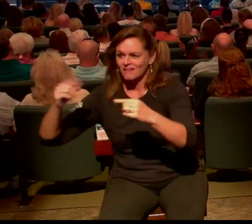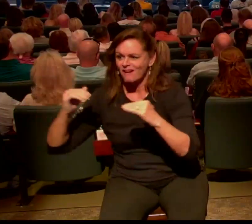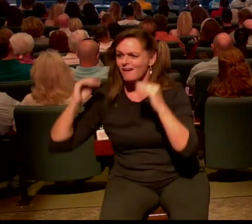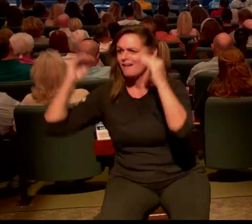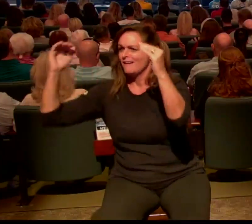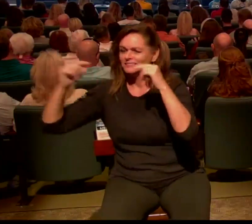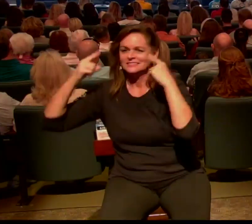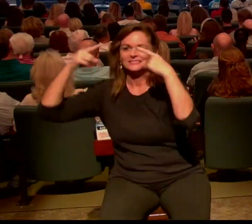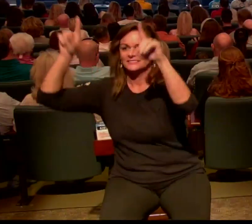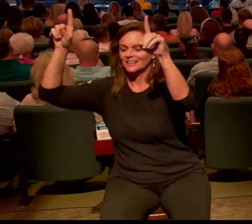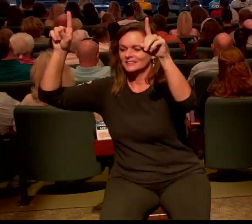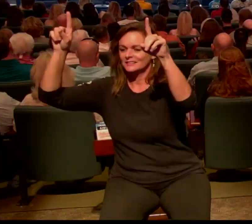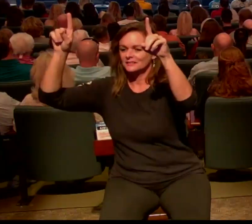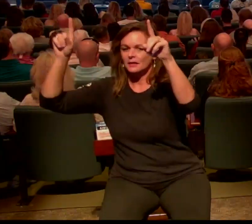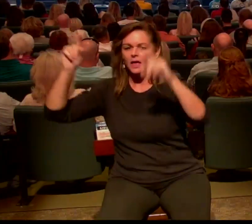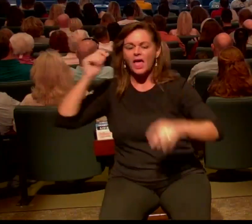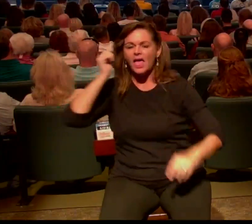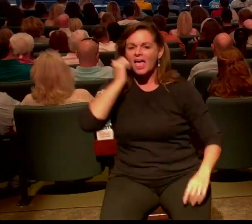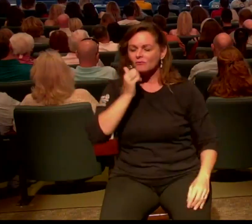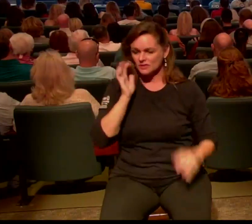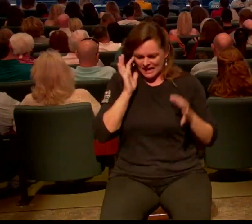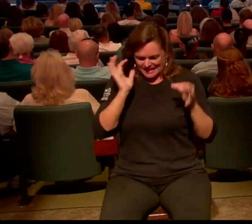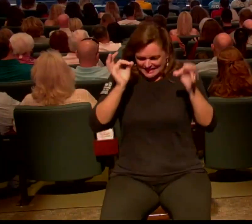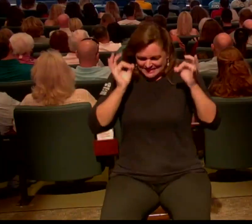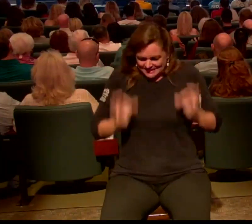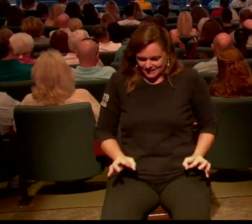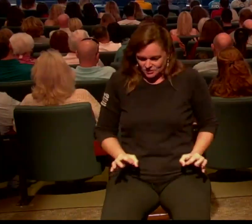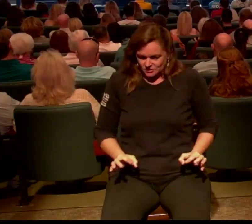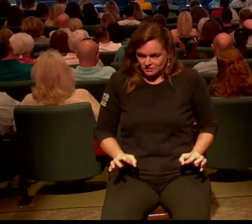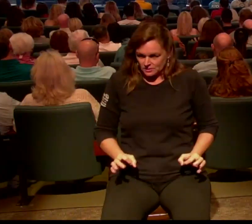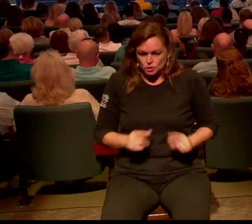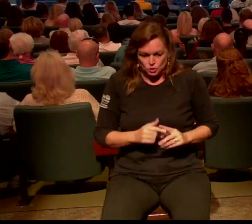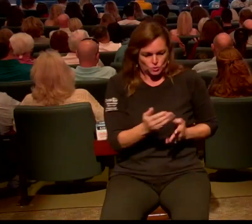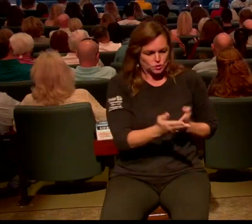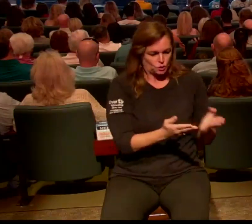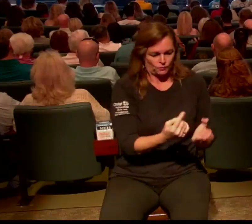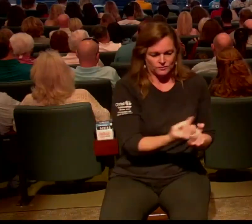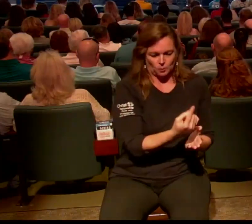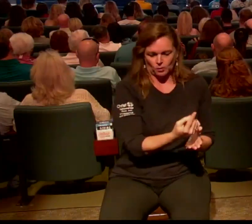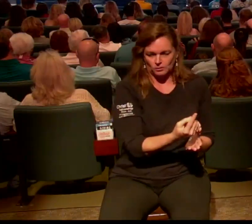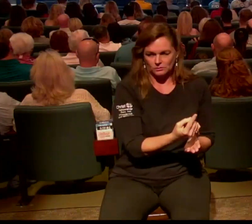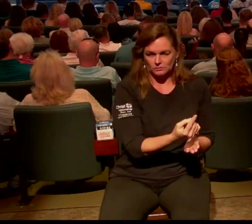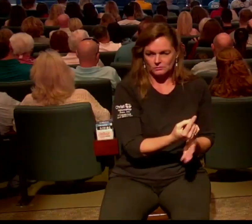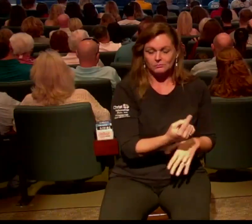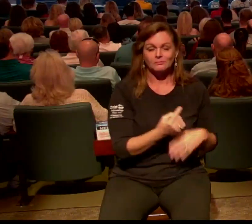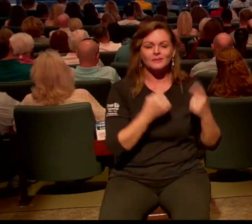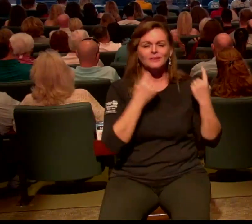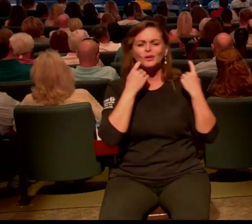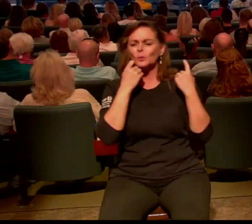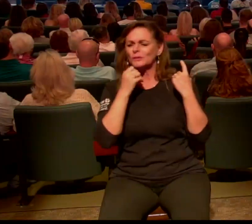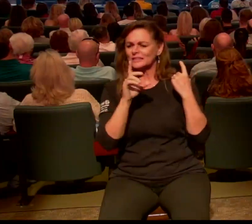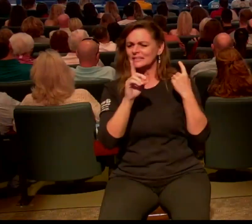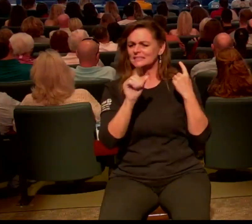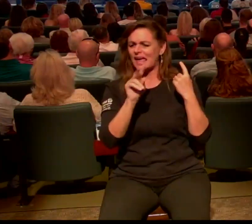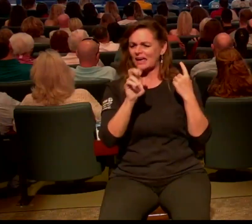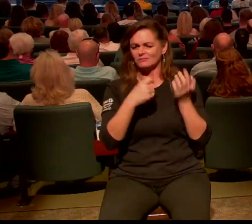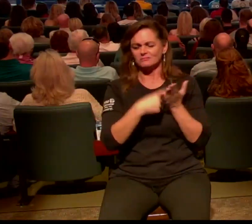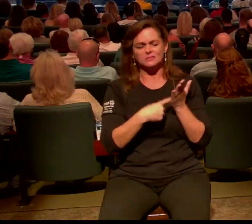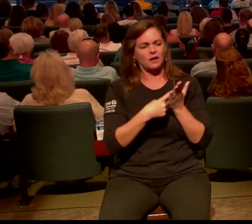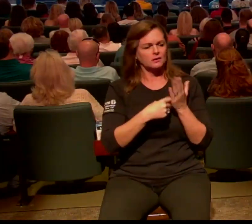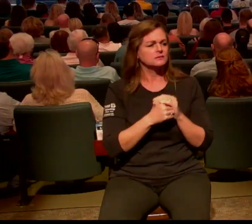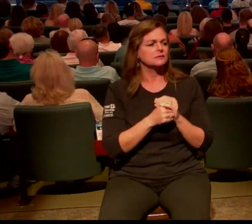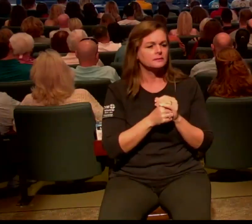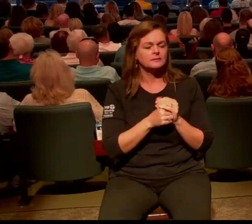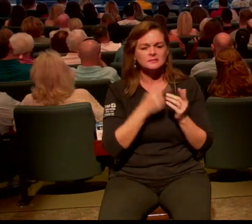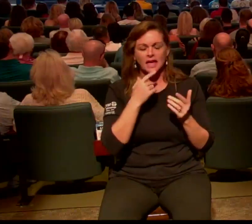to intentionally serve someone. Dave talked about one of the books that I'll sign tonight over at the bookstore